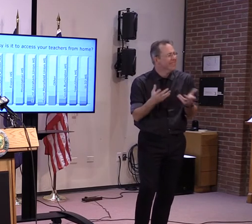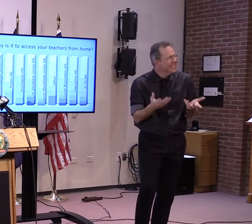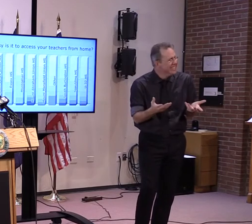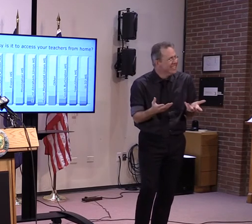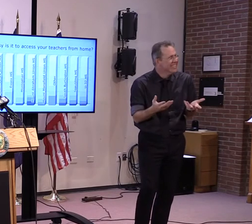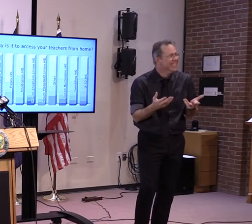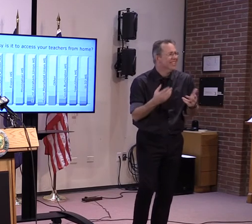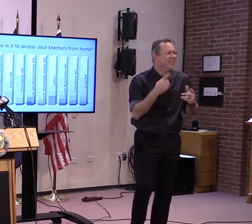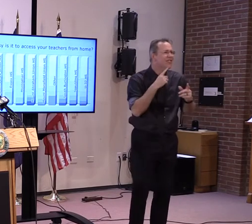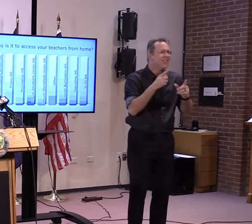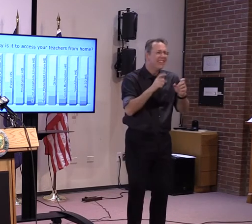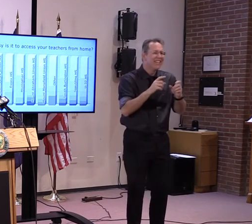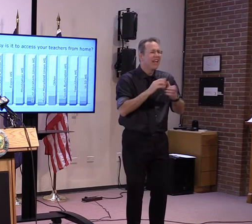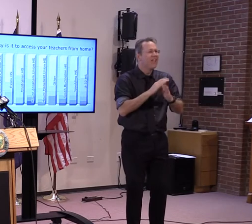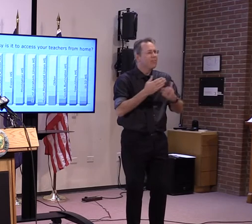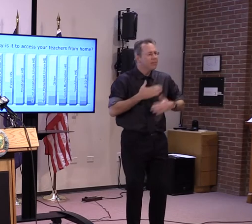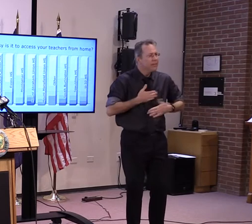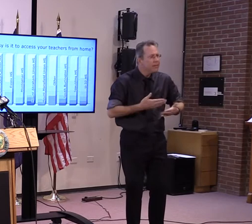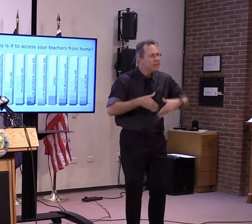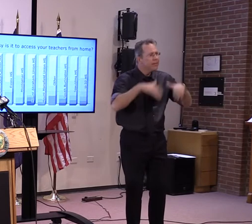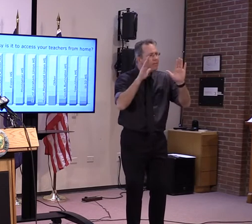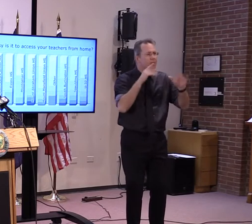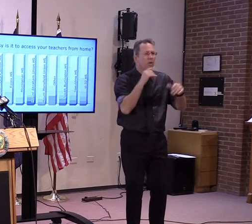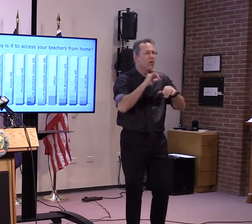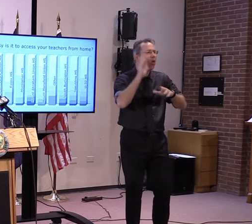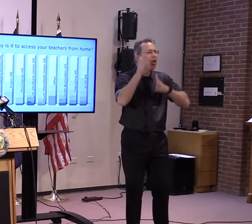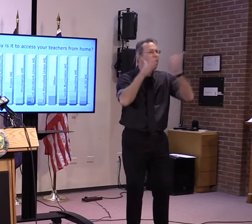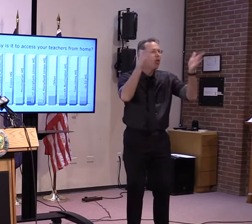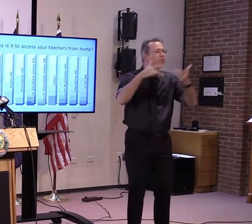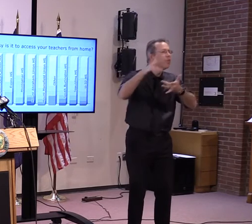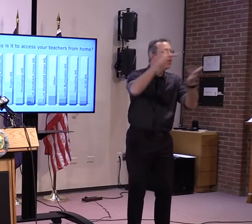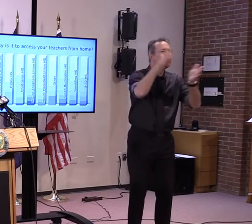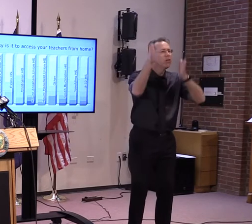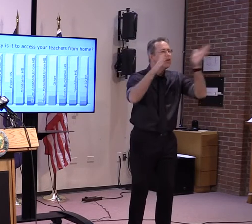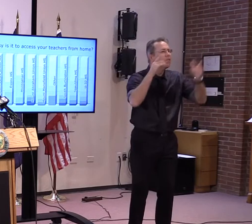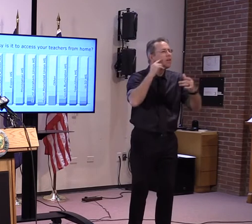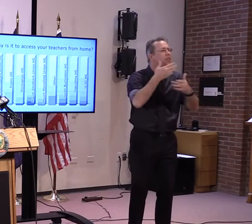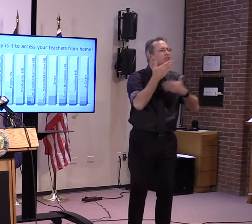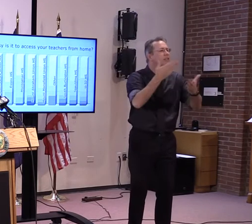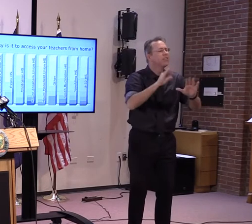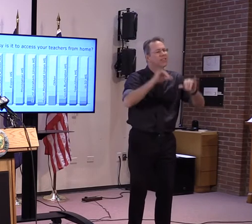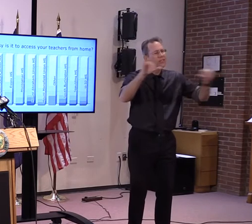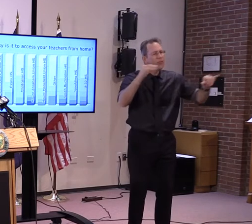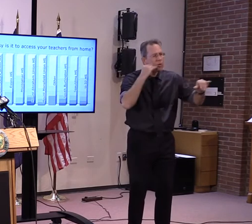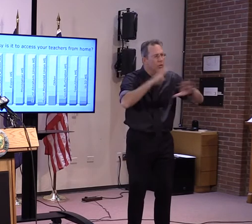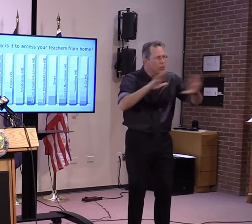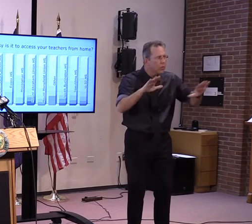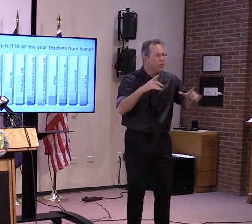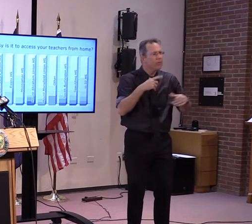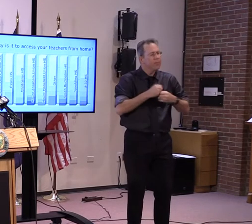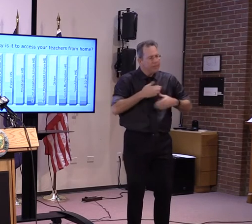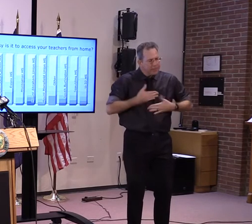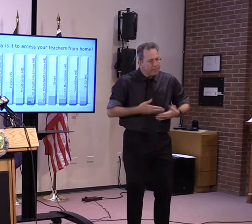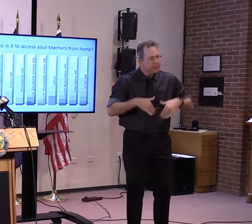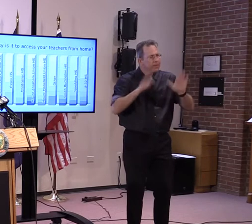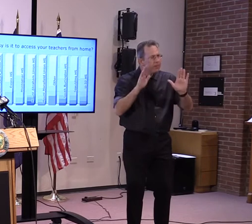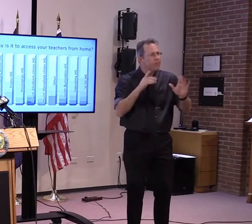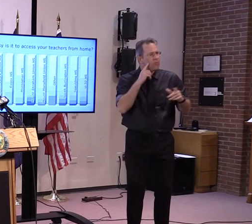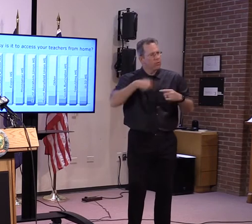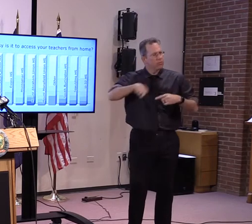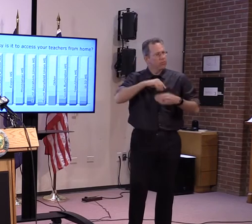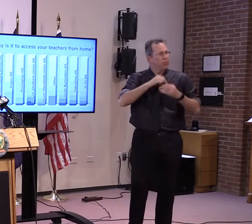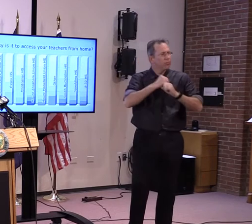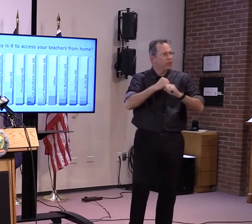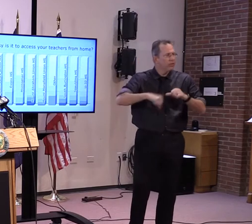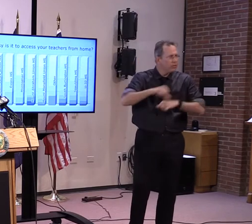so that kids can go back to feeling protected while they're at school. Because I know I'm scared to go to school after Thanksgiving break. I don't know that I want to